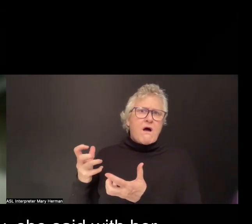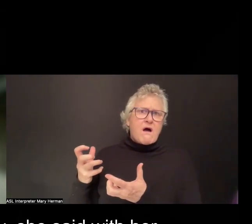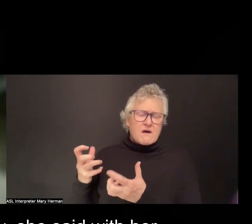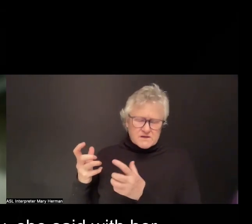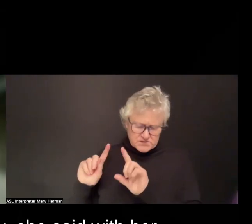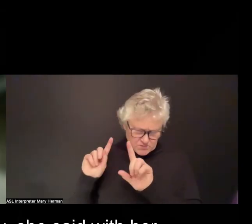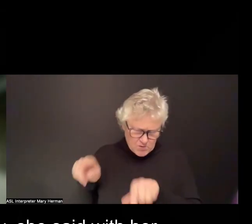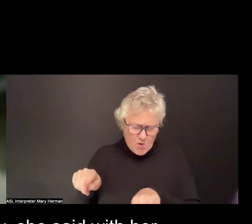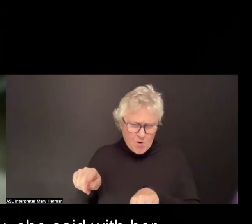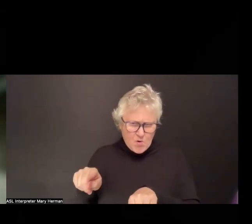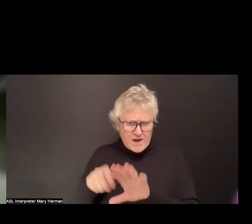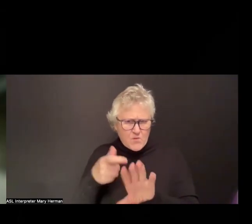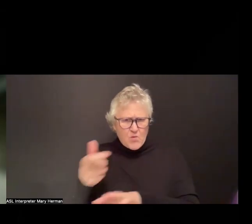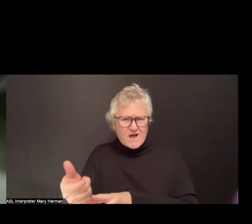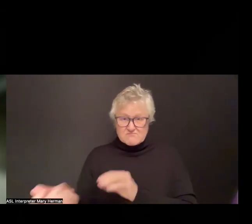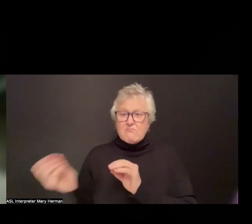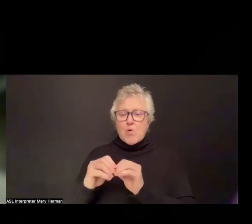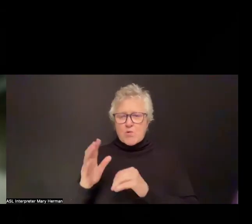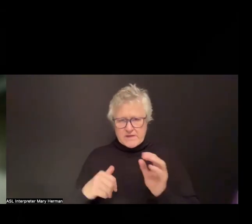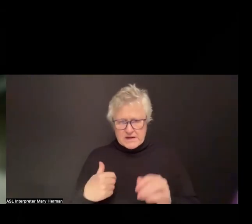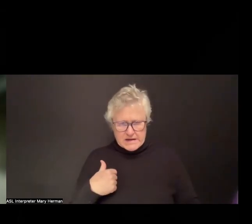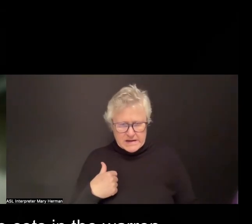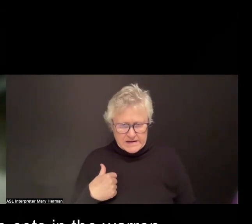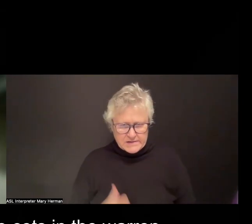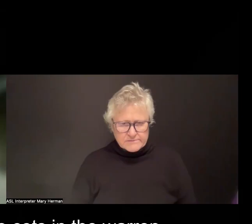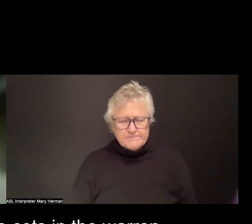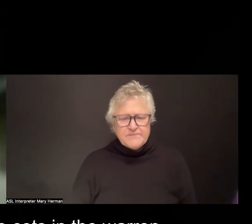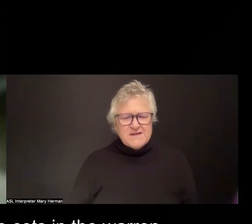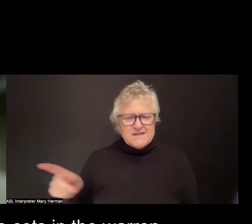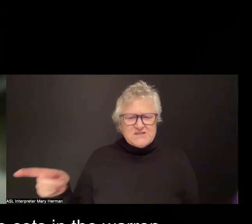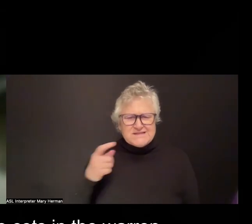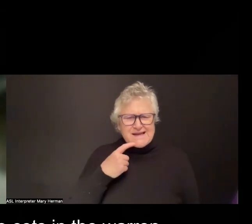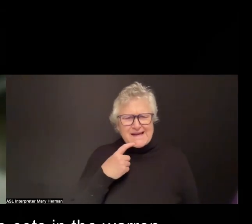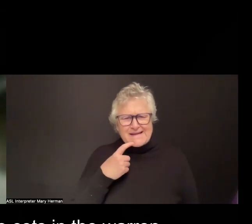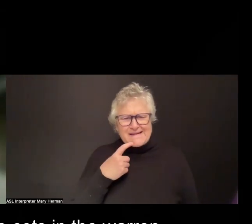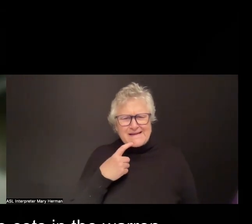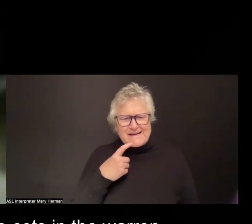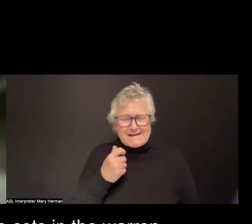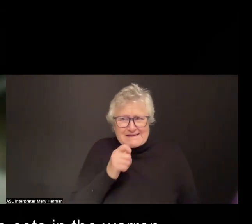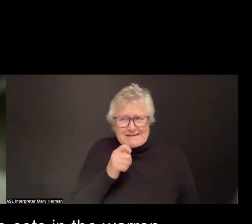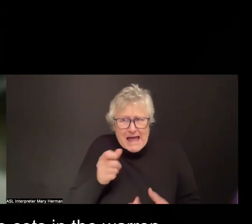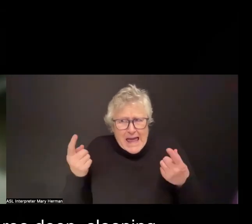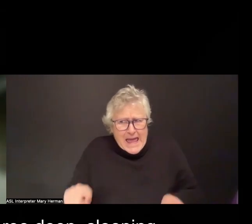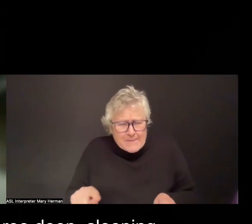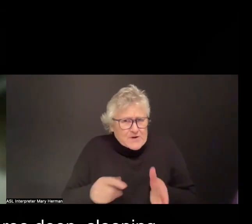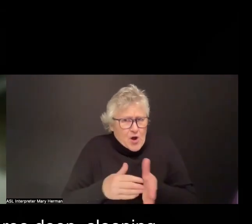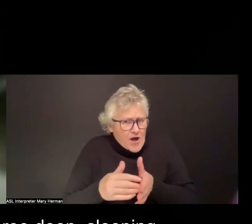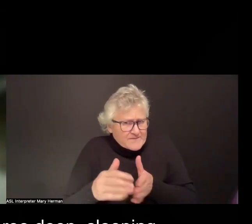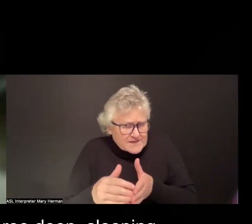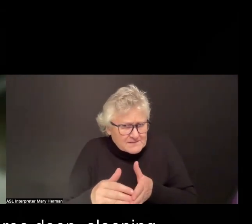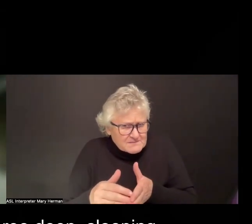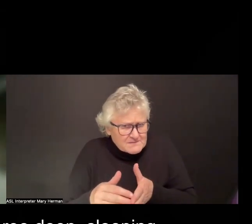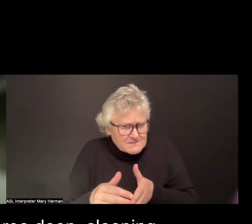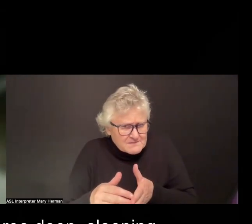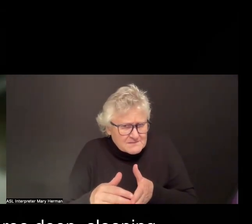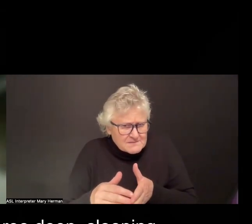said with her back turned, "not with every bed full twice over." It was true that the cots in the warren of rooms upstairs were stacked with sailors 2 and 3